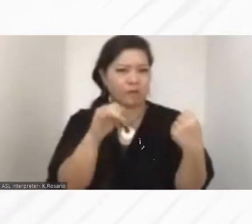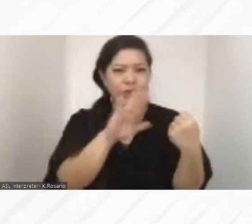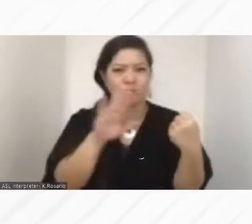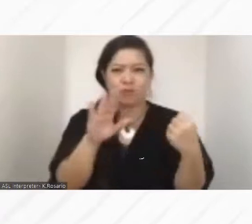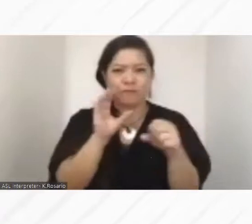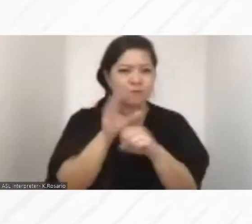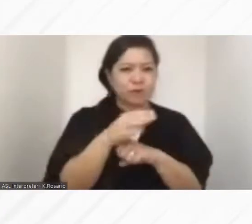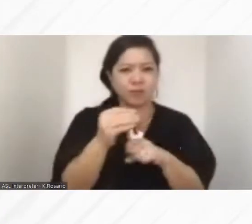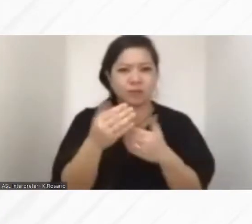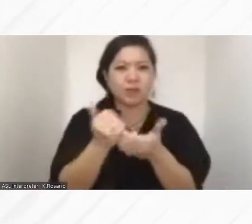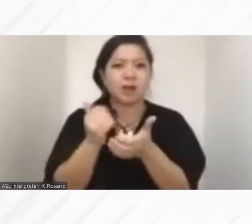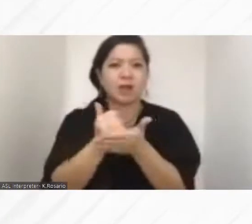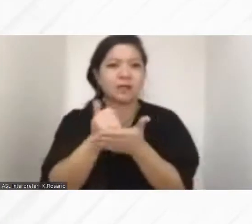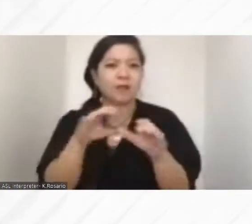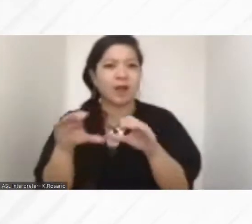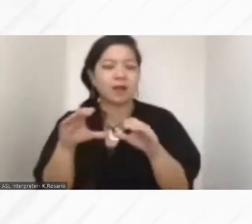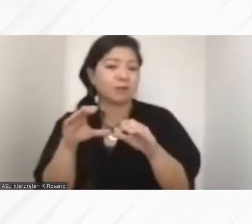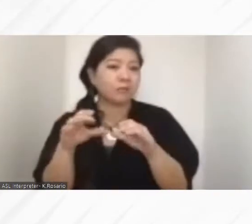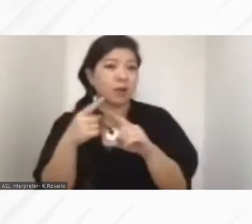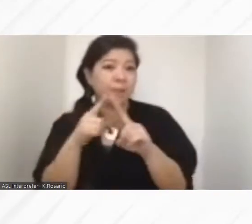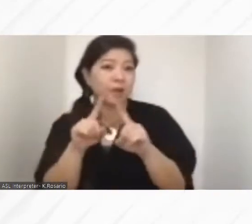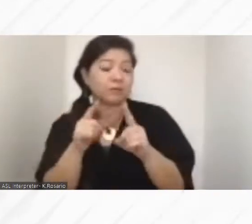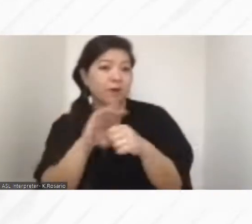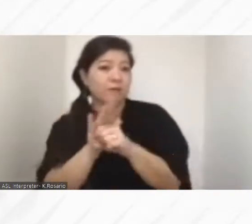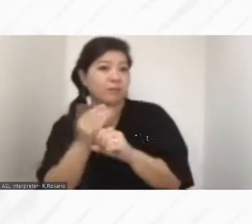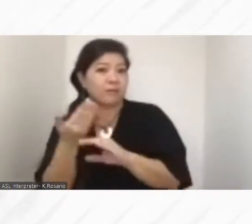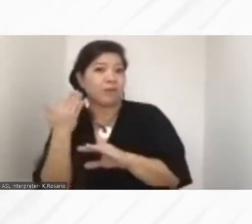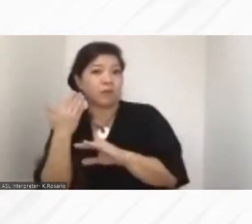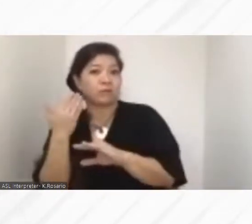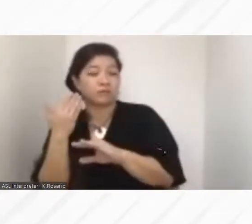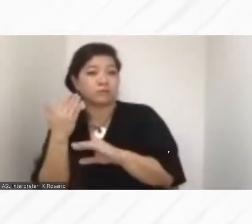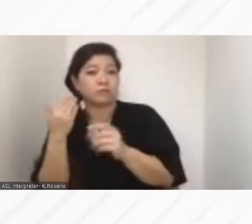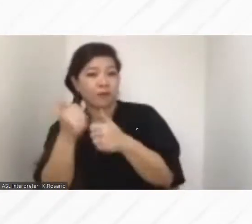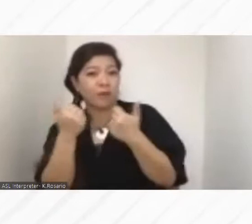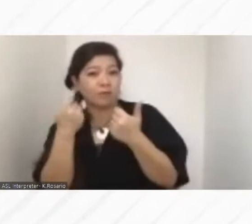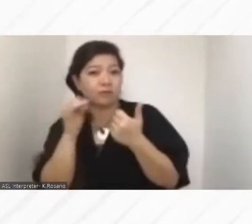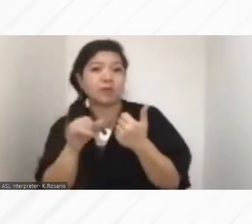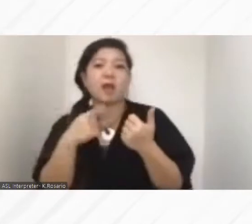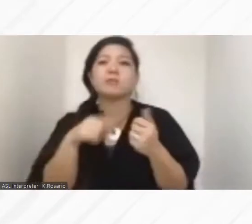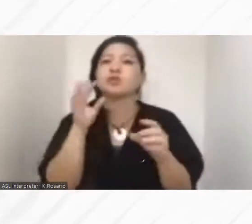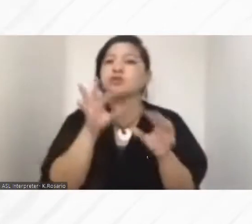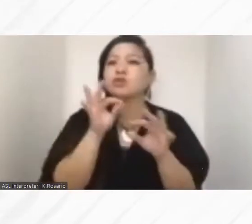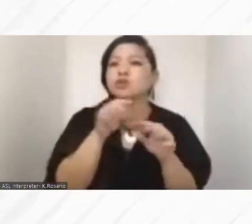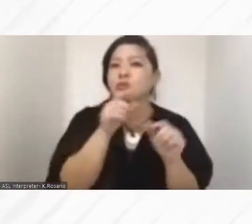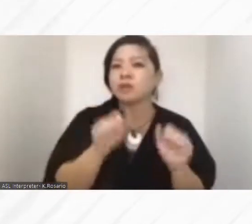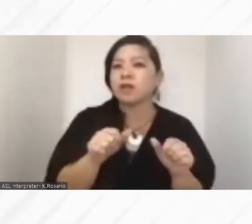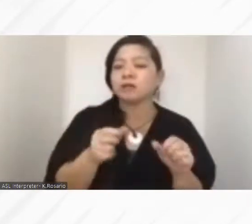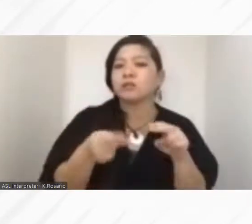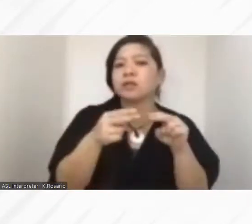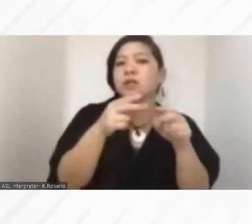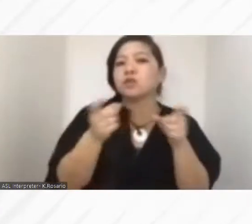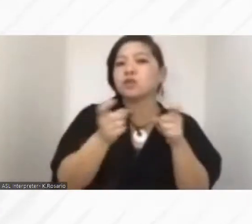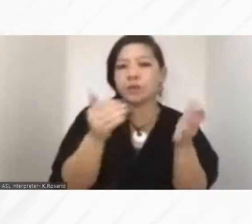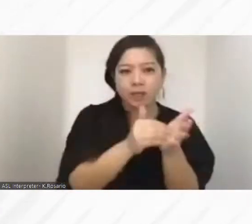and collective action fought back this virus before, I am certain that you can regain control of this virus